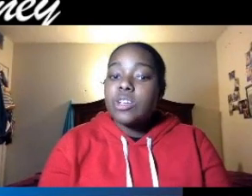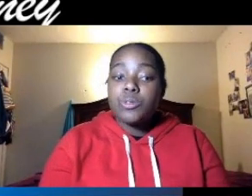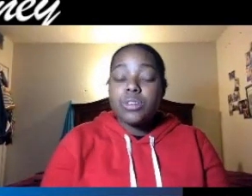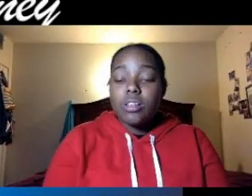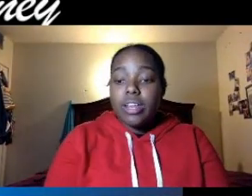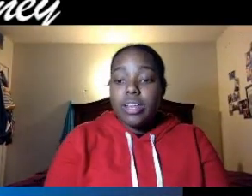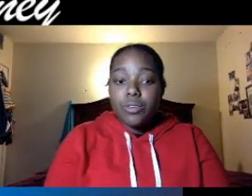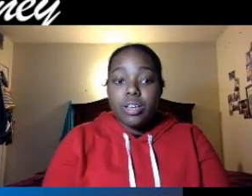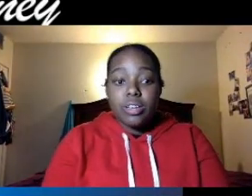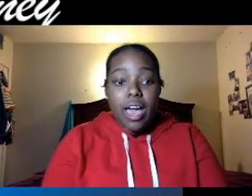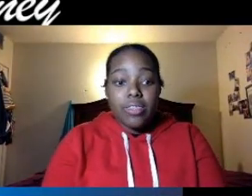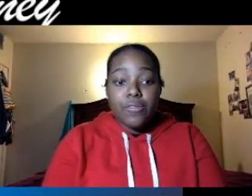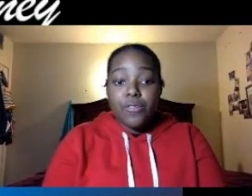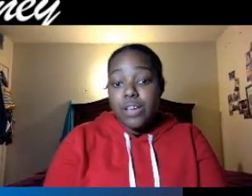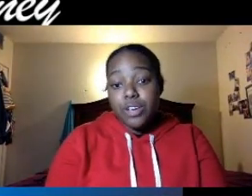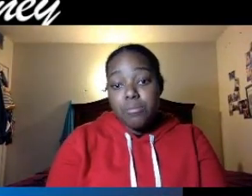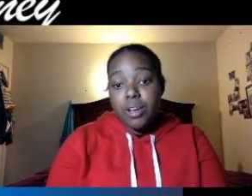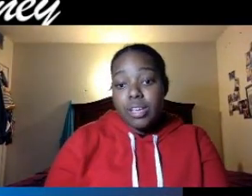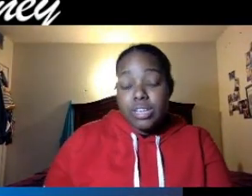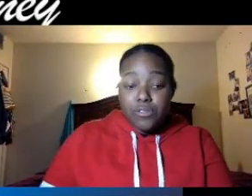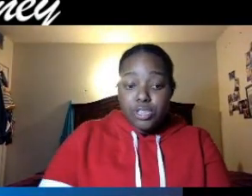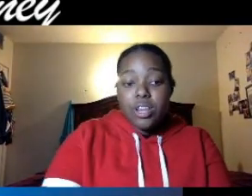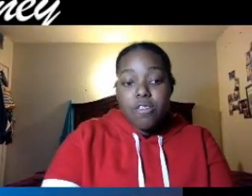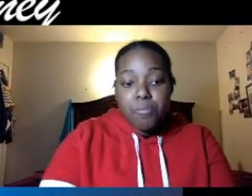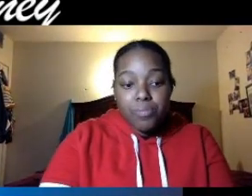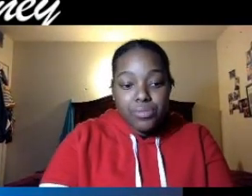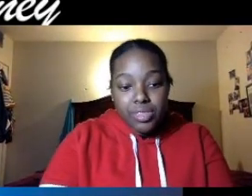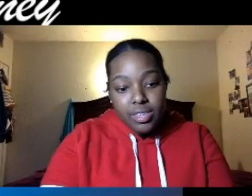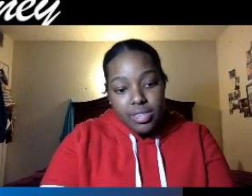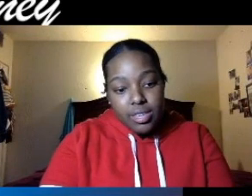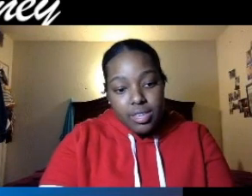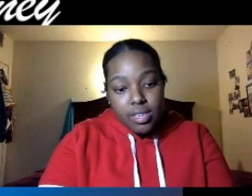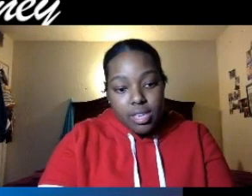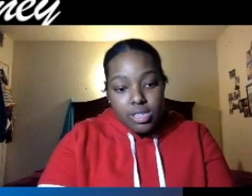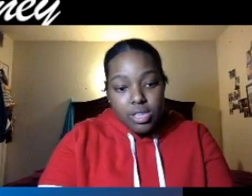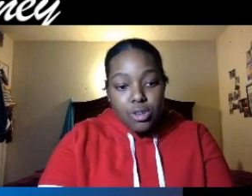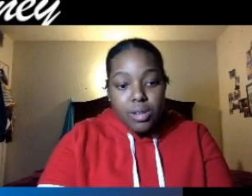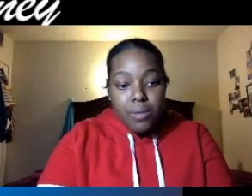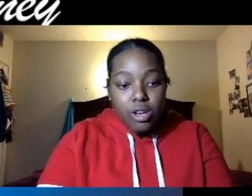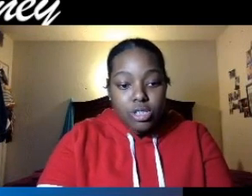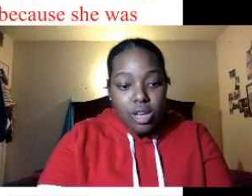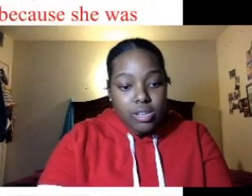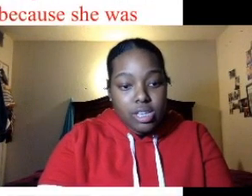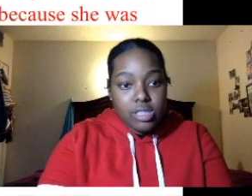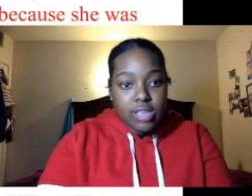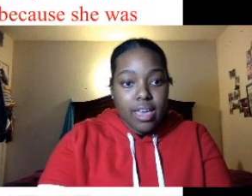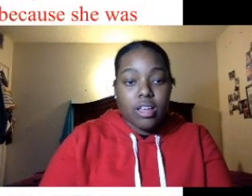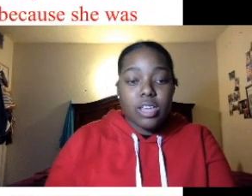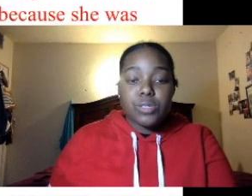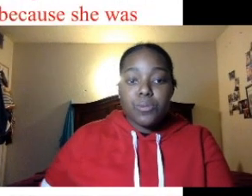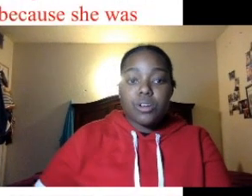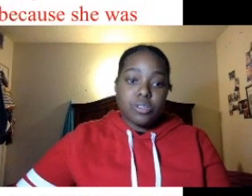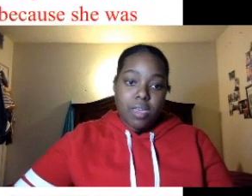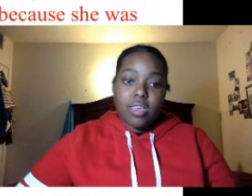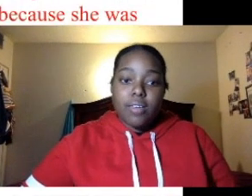Hi guys, so I'm doing Claudia Gordon, the first African American deaf attorney. So a little bit about her childhood is that Claudia